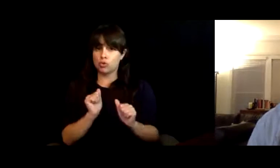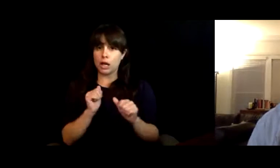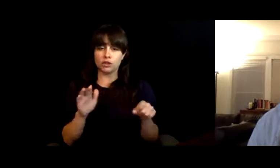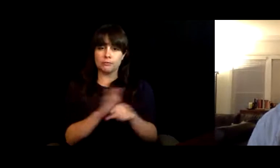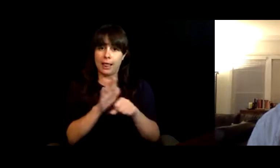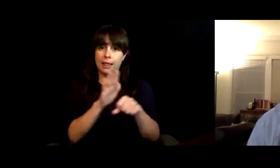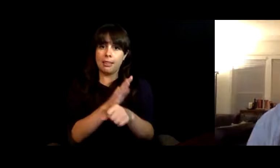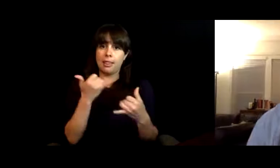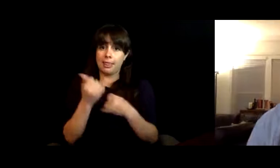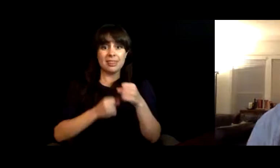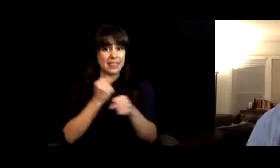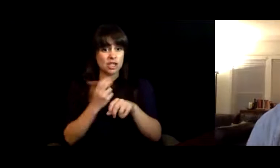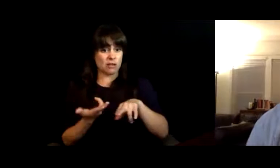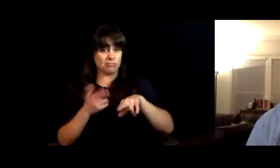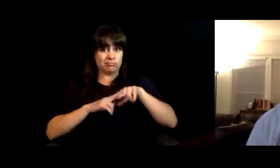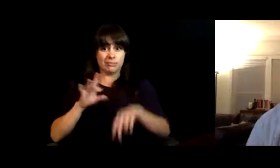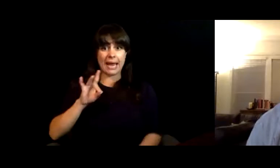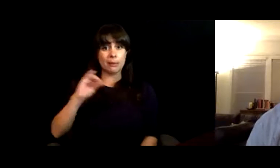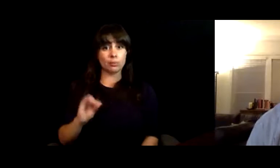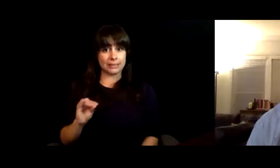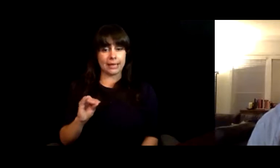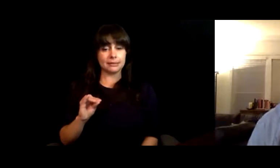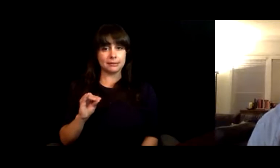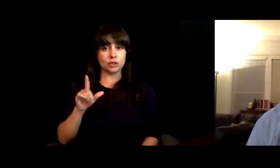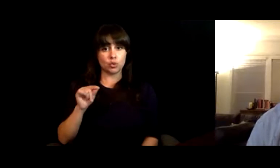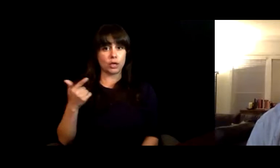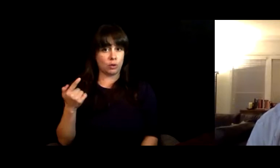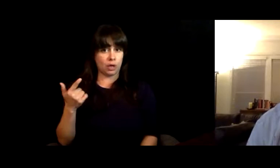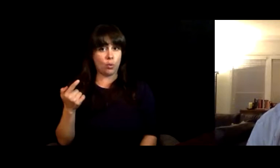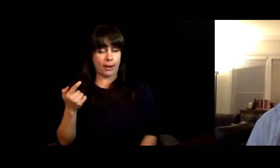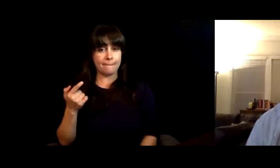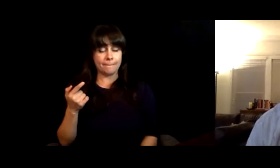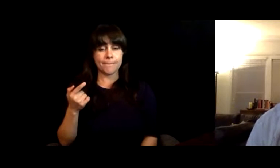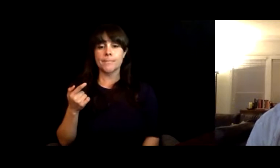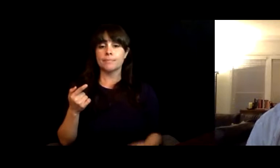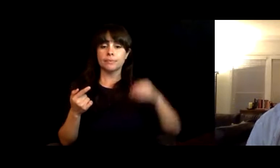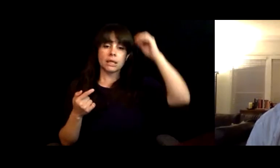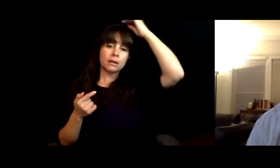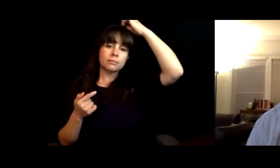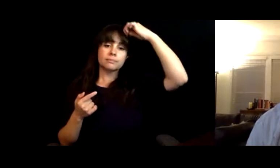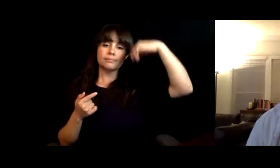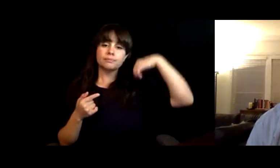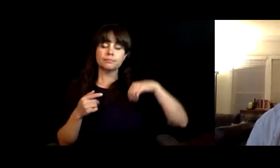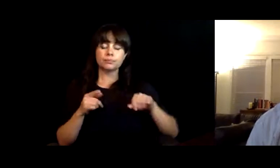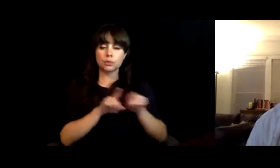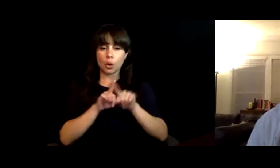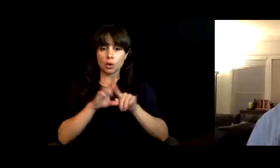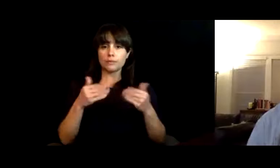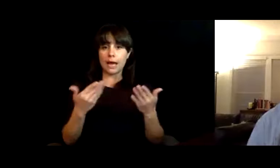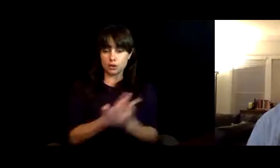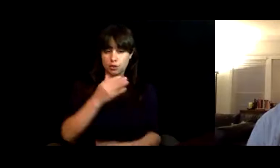gave them an 8% raise. In 2021, we gave them a new benefit for